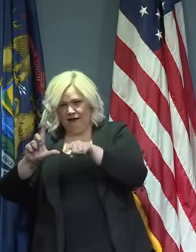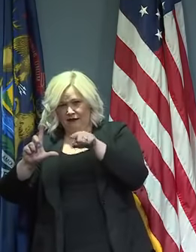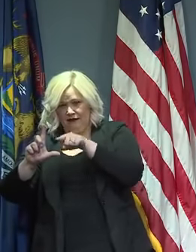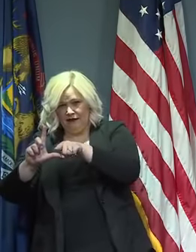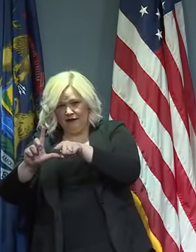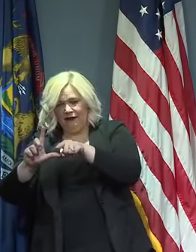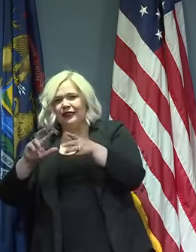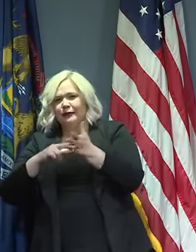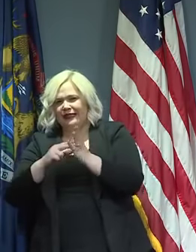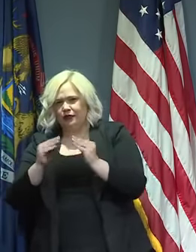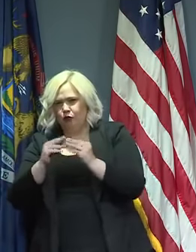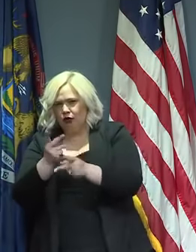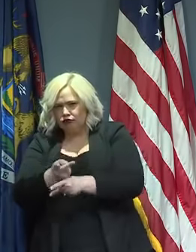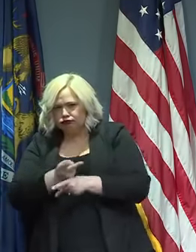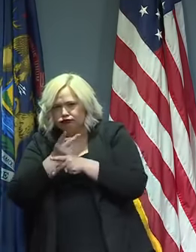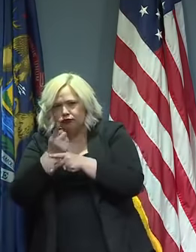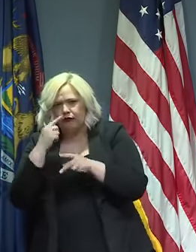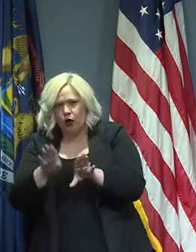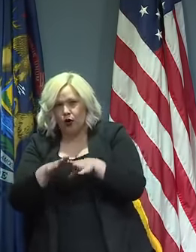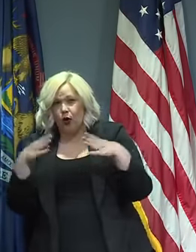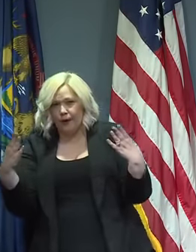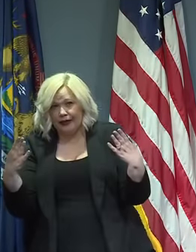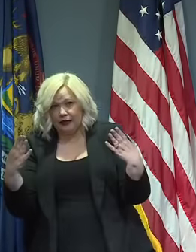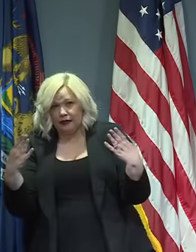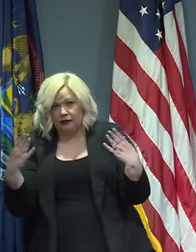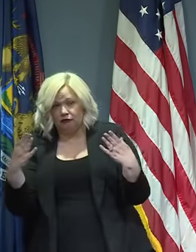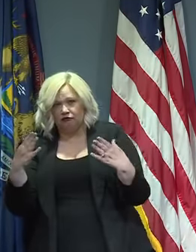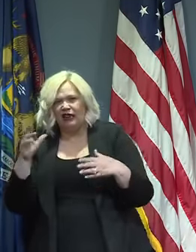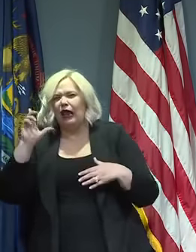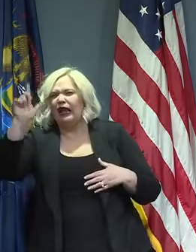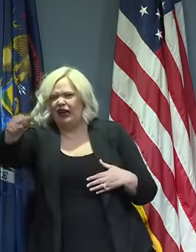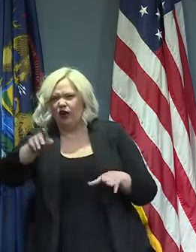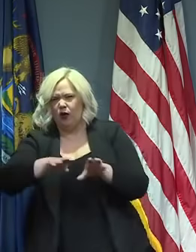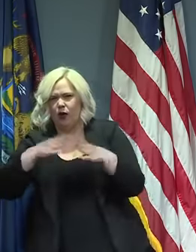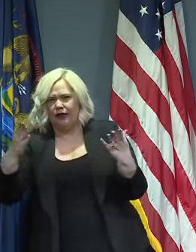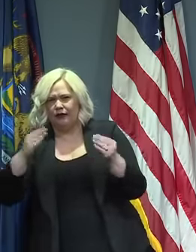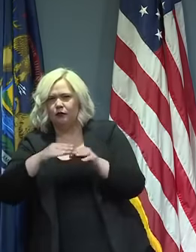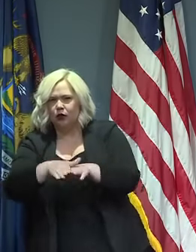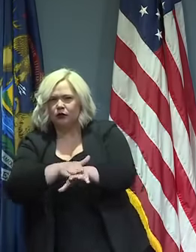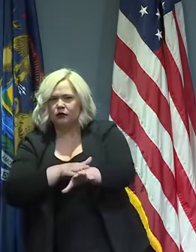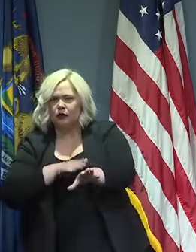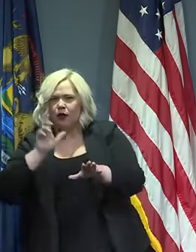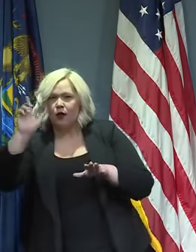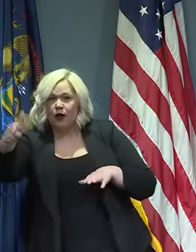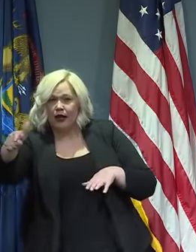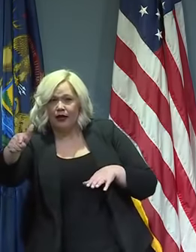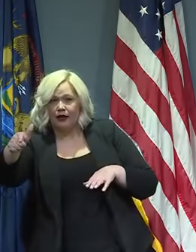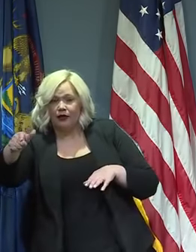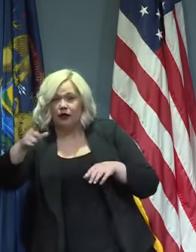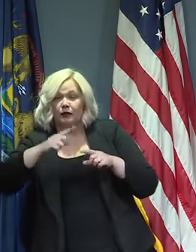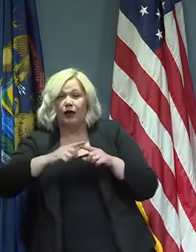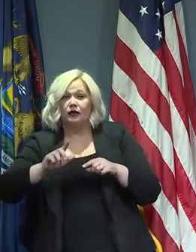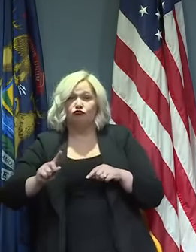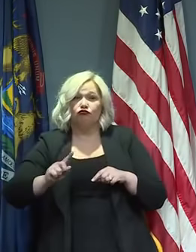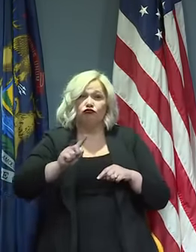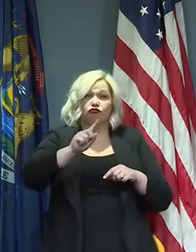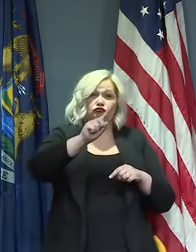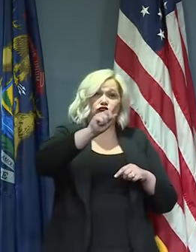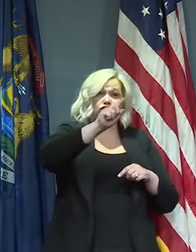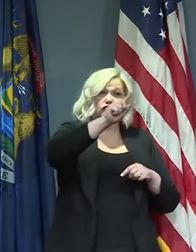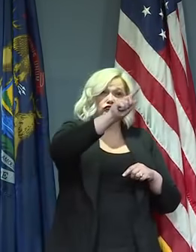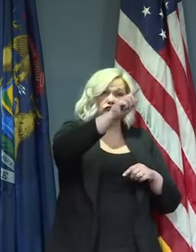more cautious that we're going to be in reopening. Those things will happen later, or more slowly. But as you move toward the top right, the